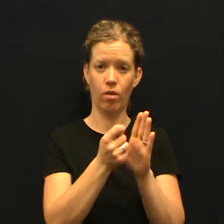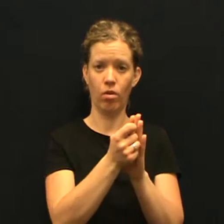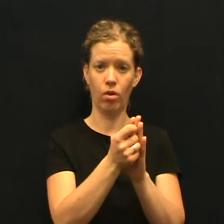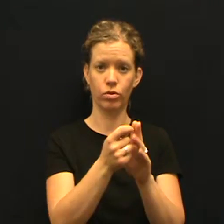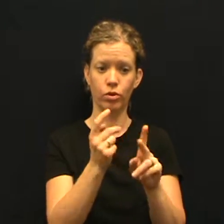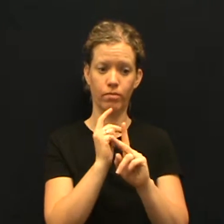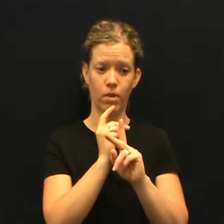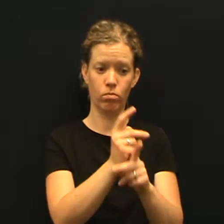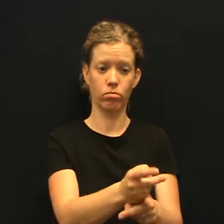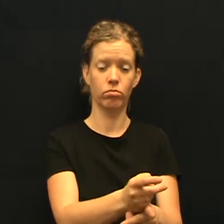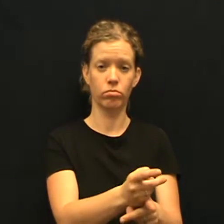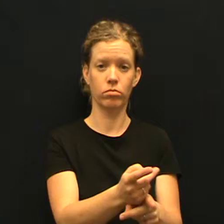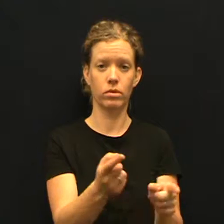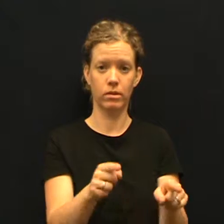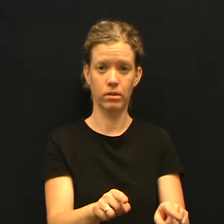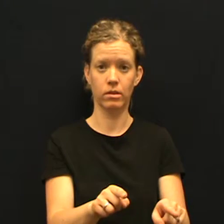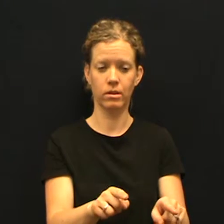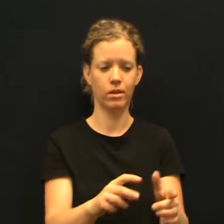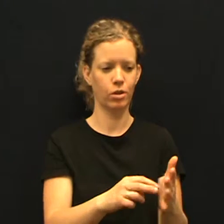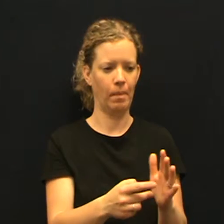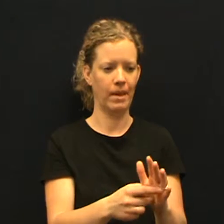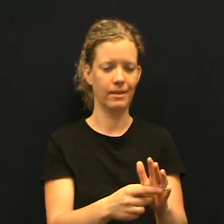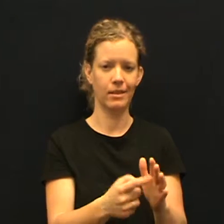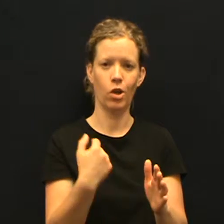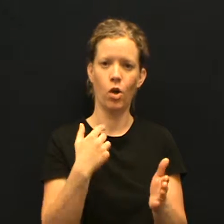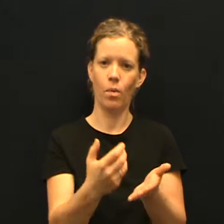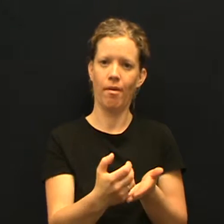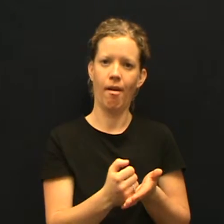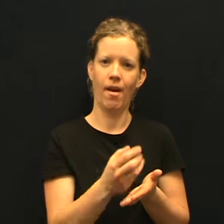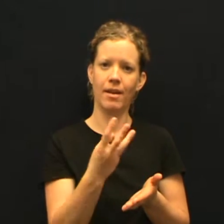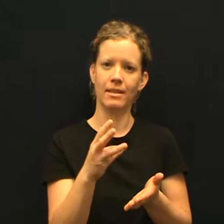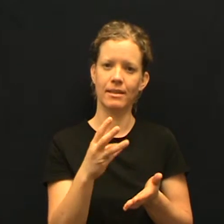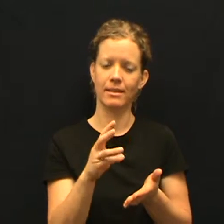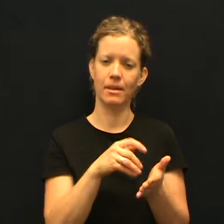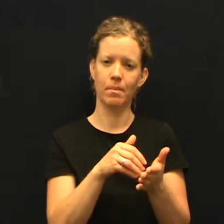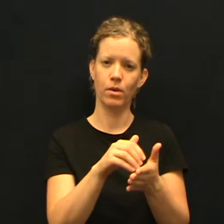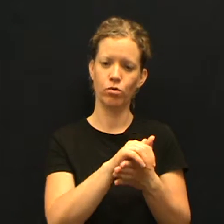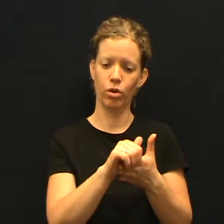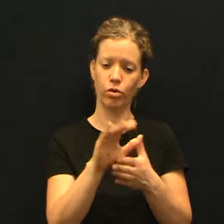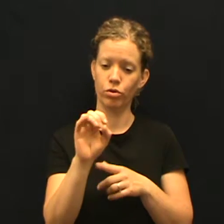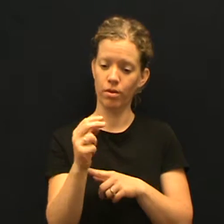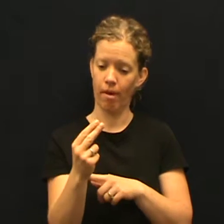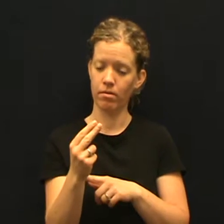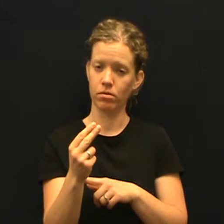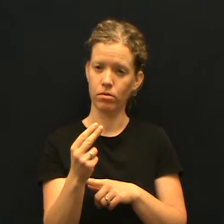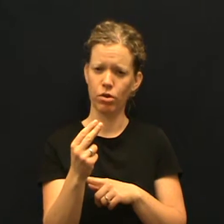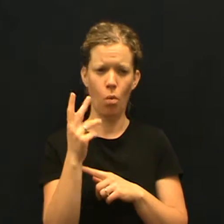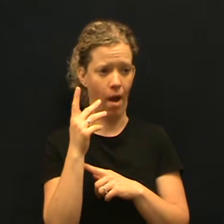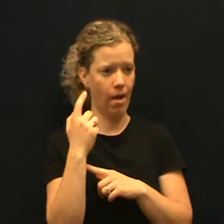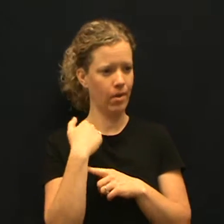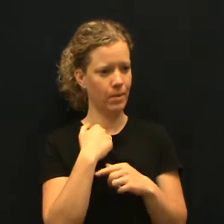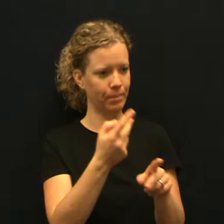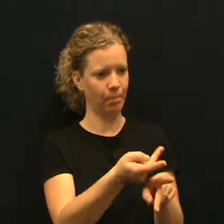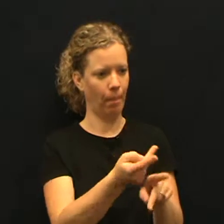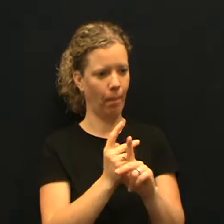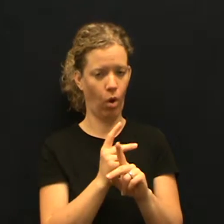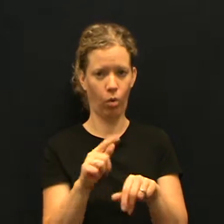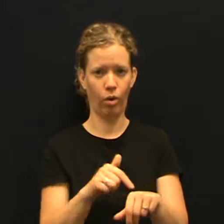that we generated $16 million in cash by taking out long-term loans, and we were told